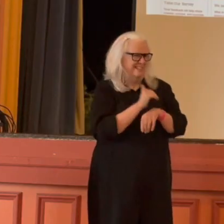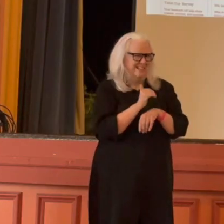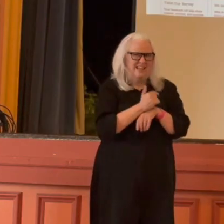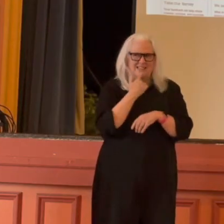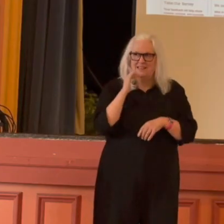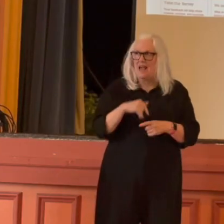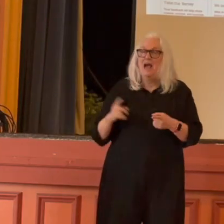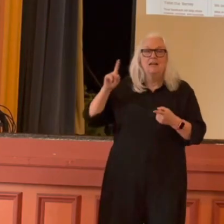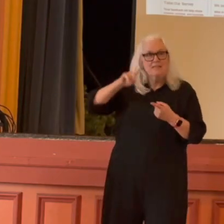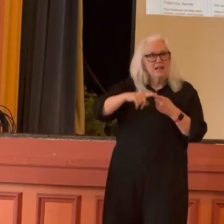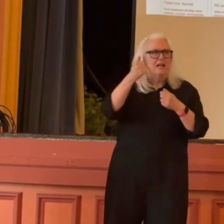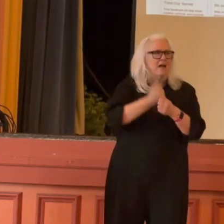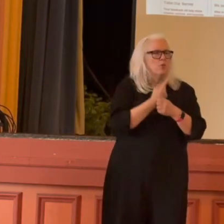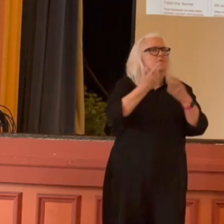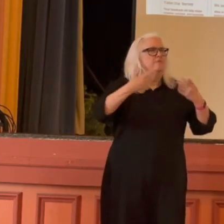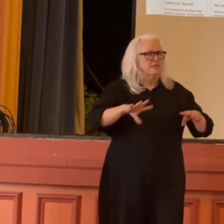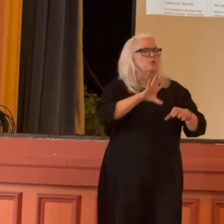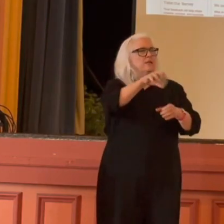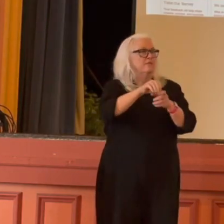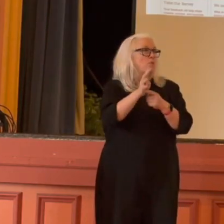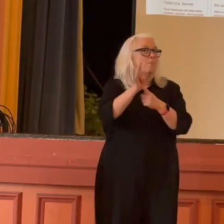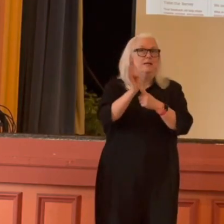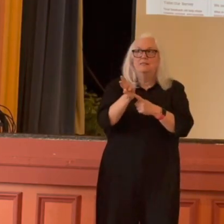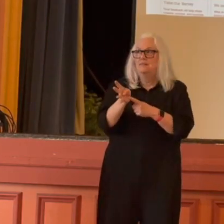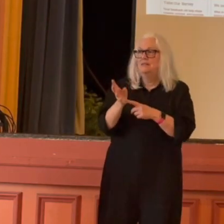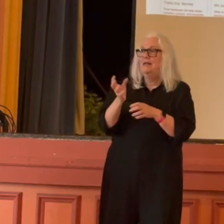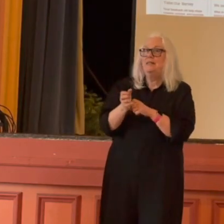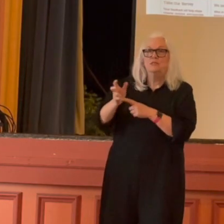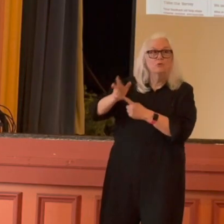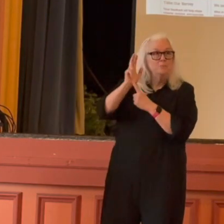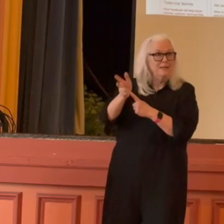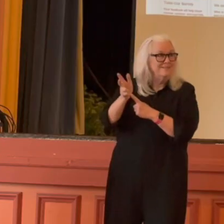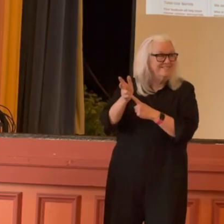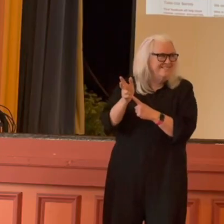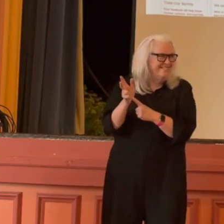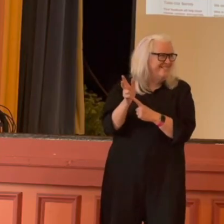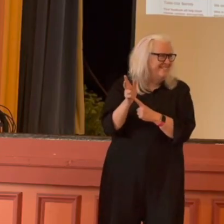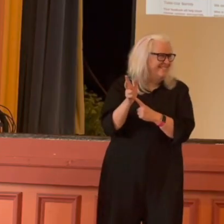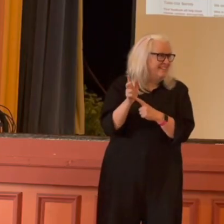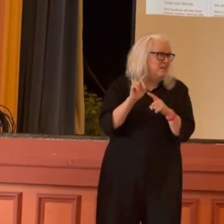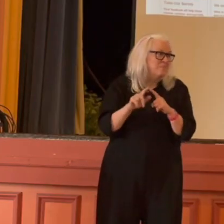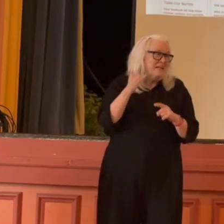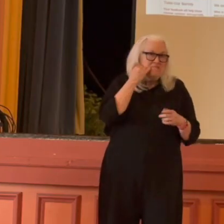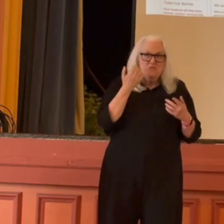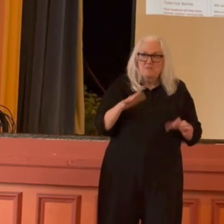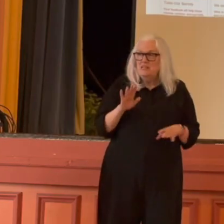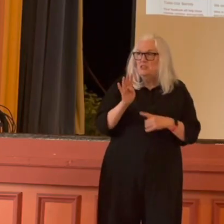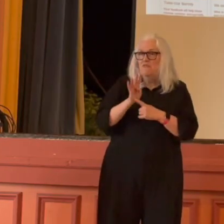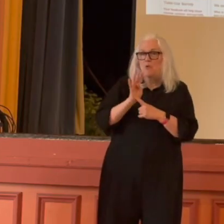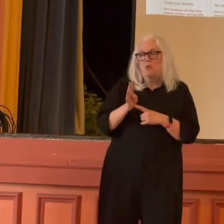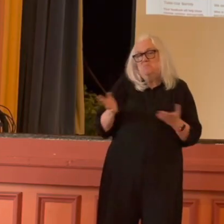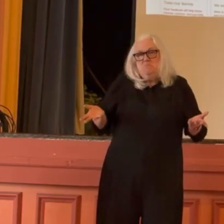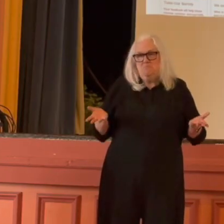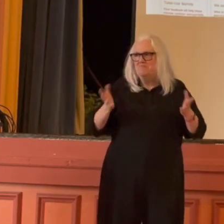until everybody finished in 4 minutes. So I'm gonna tell you, it takes 3 minutes. But if you finish in 4, that's a minute of